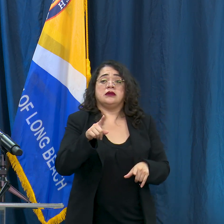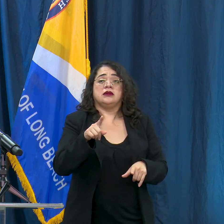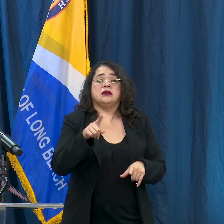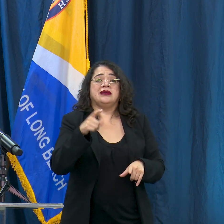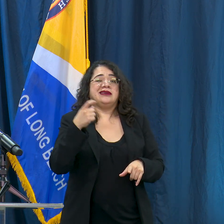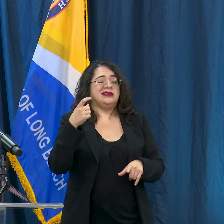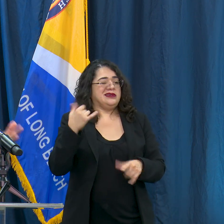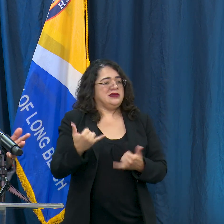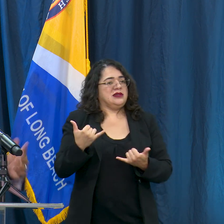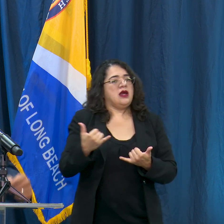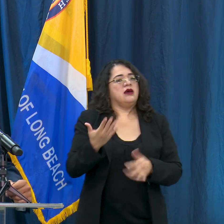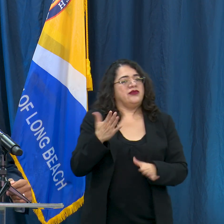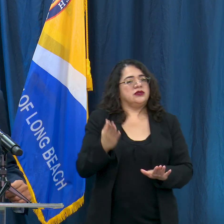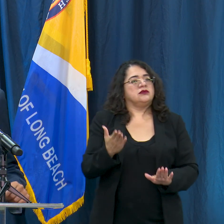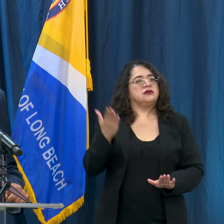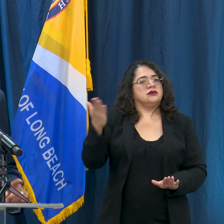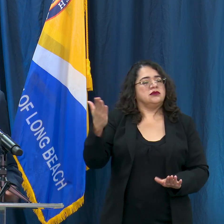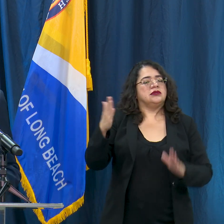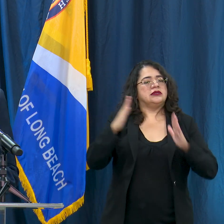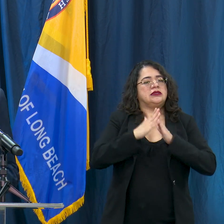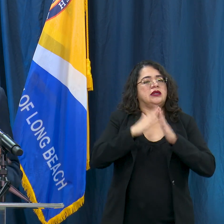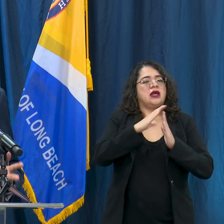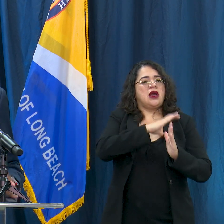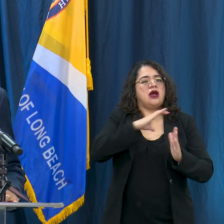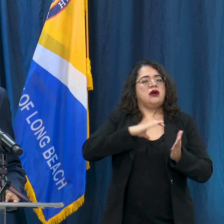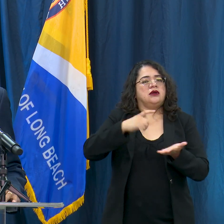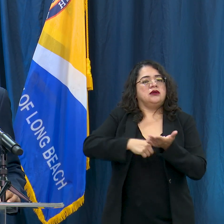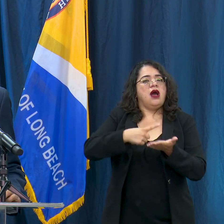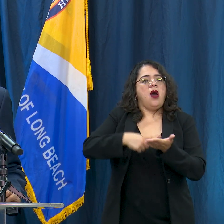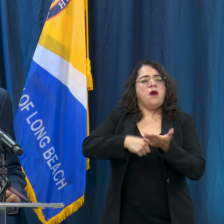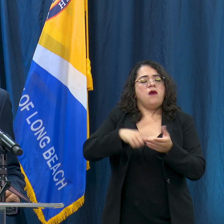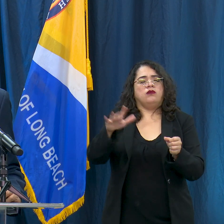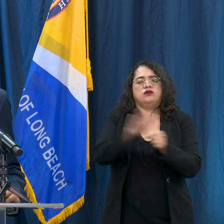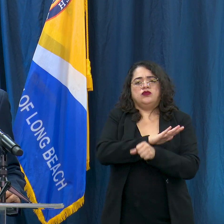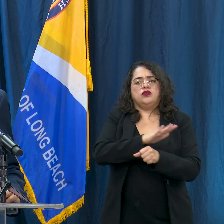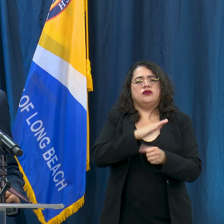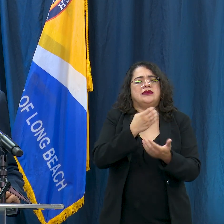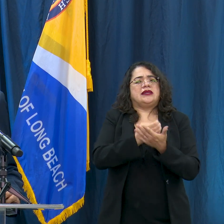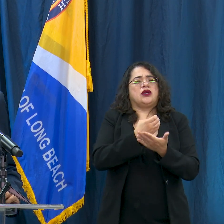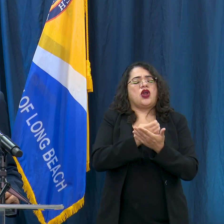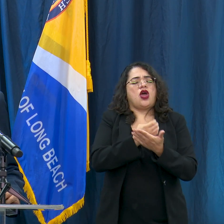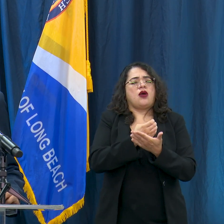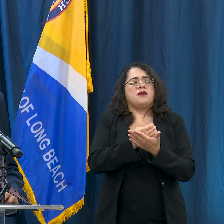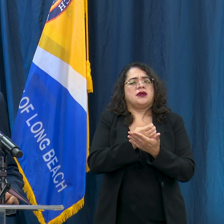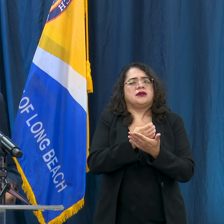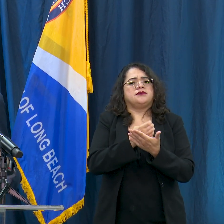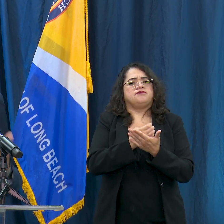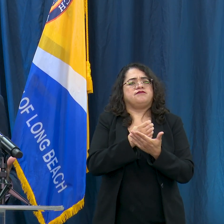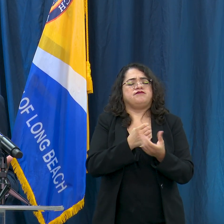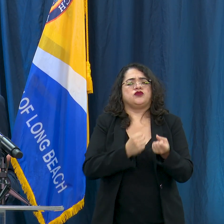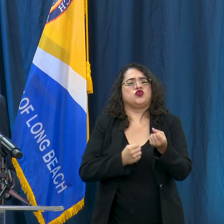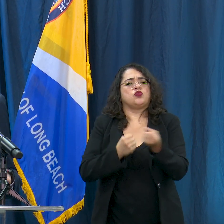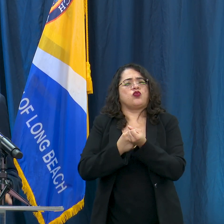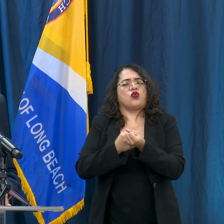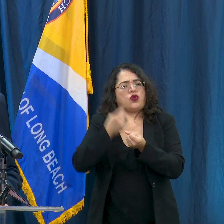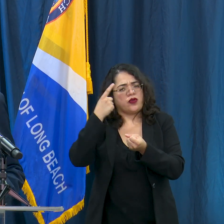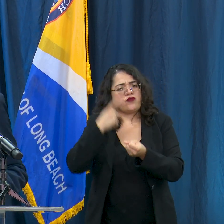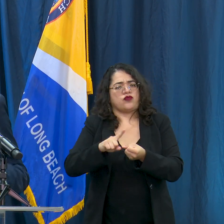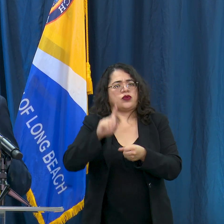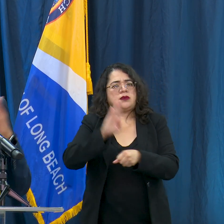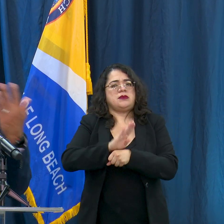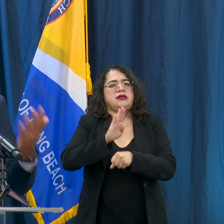the council or is going to be just in front of the city council. So yes, there's a kind of whole package of economic support for